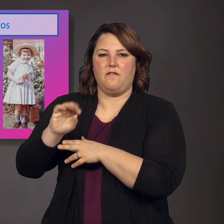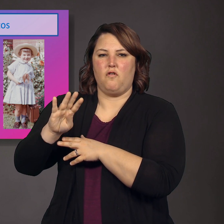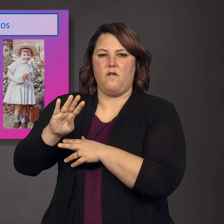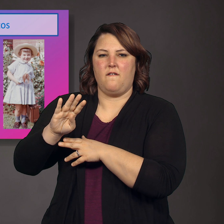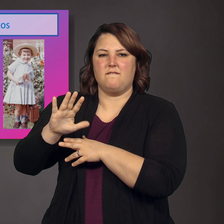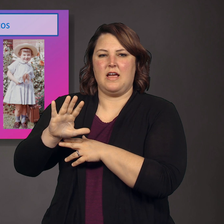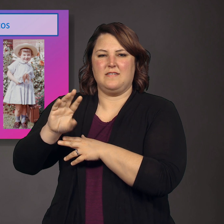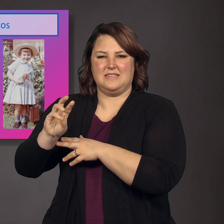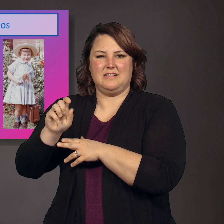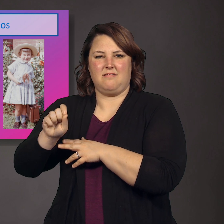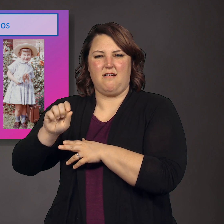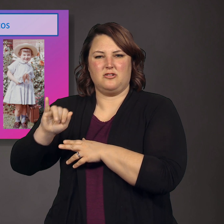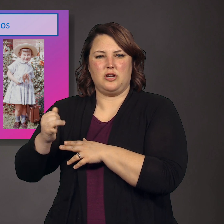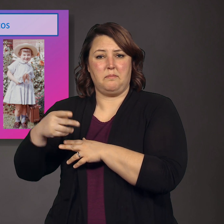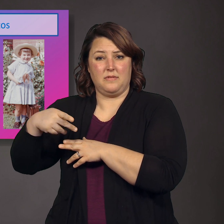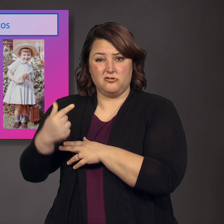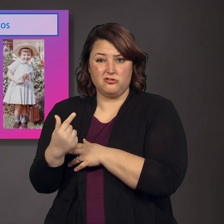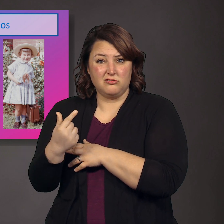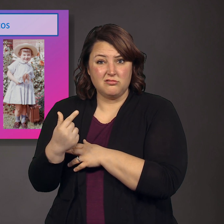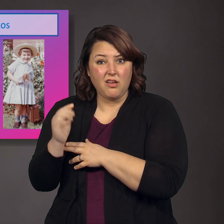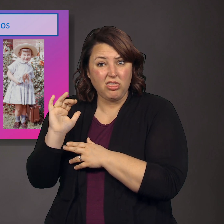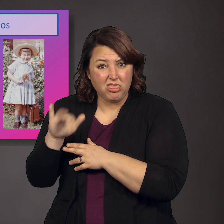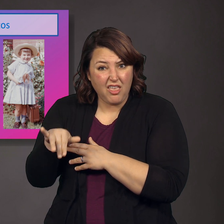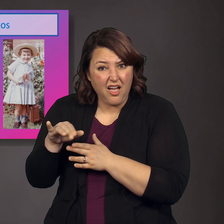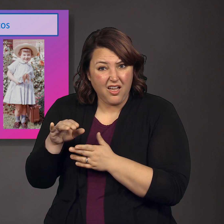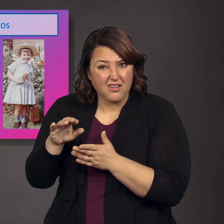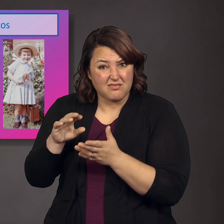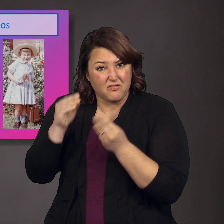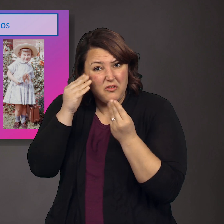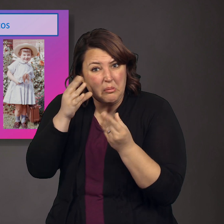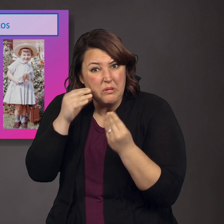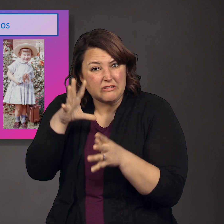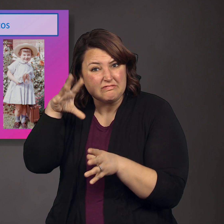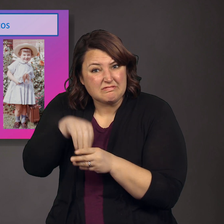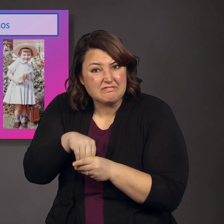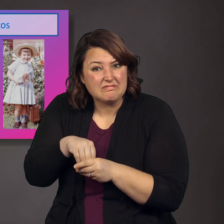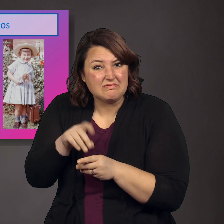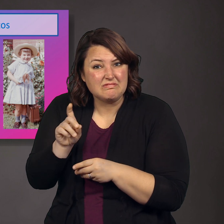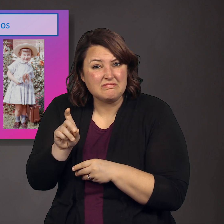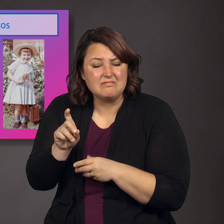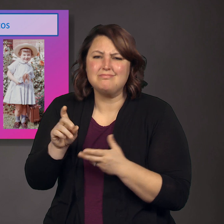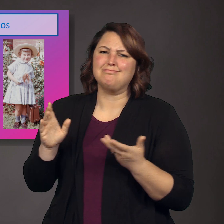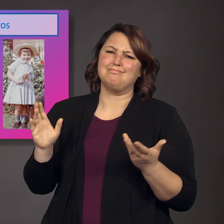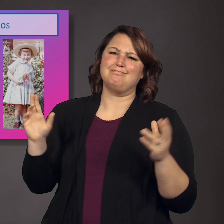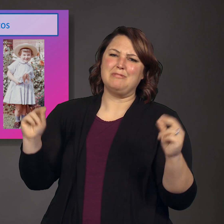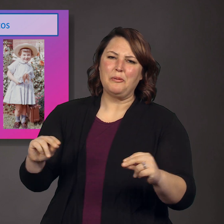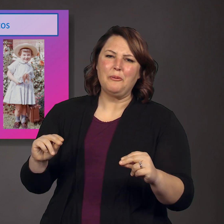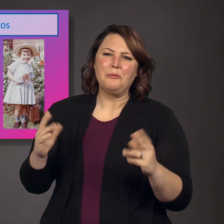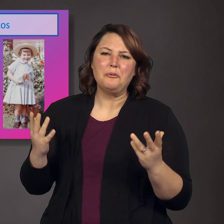scan0456.jpg. Does that give me any idea whatsoever of what's in it? No, not at